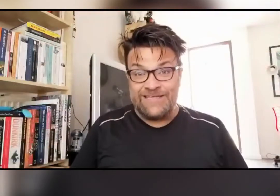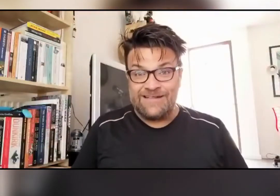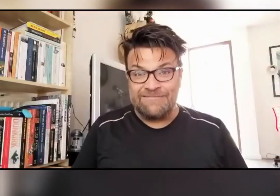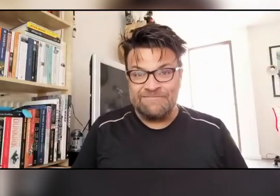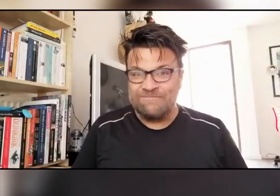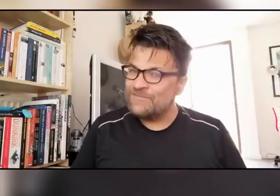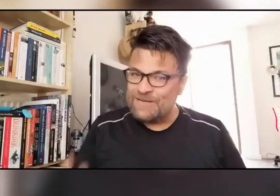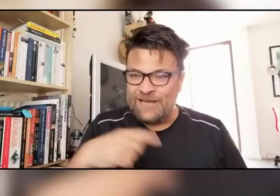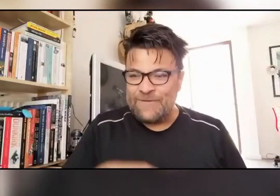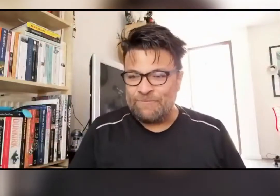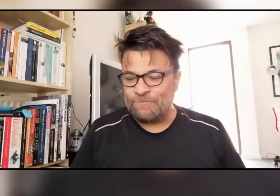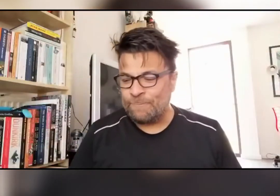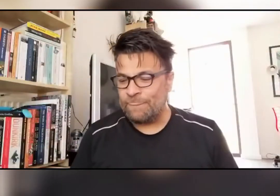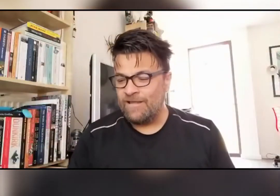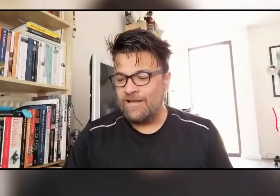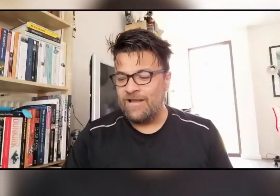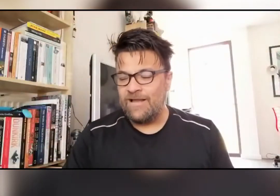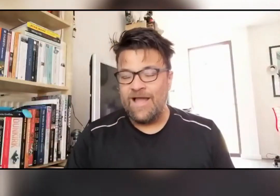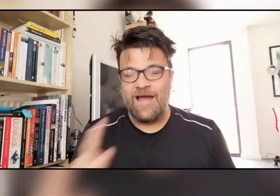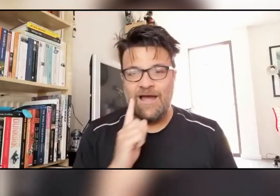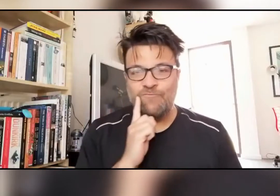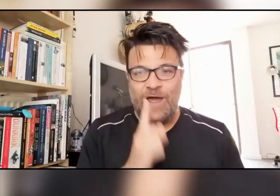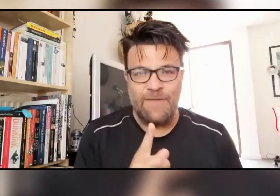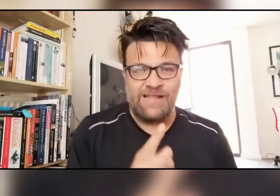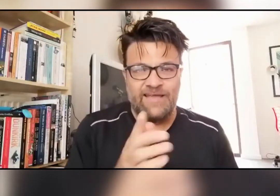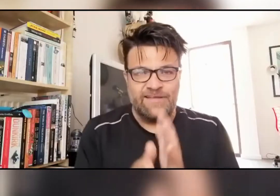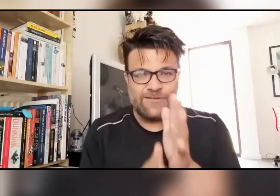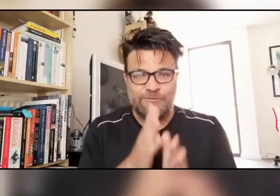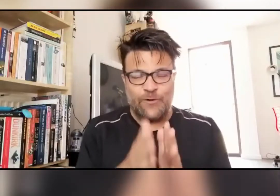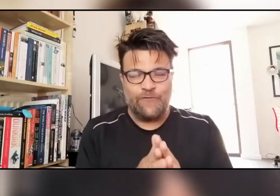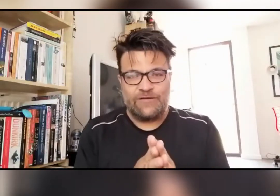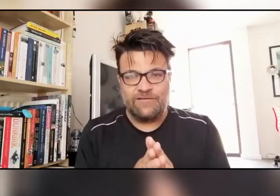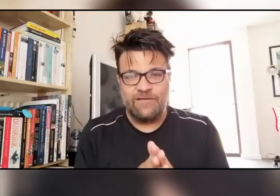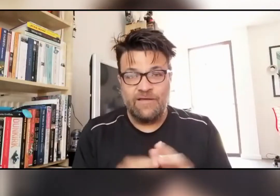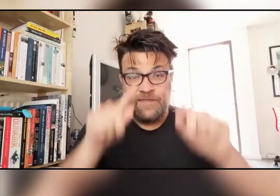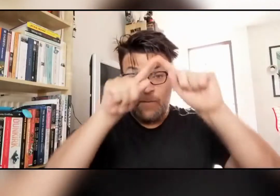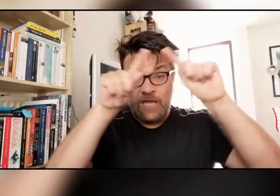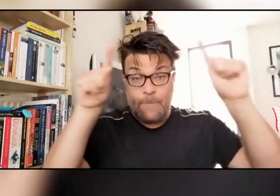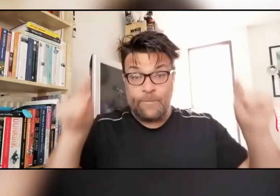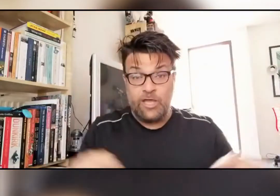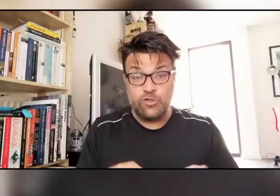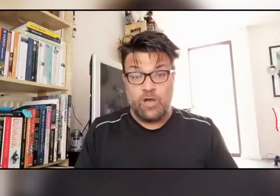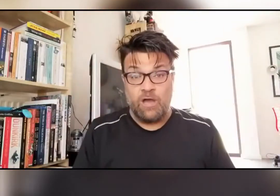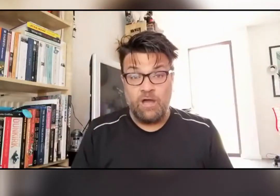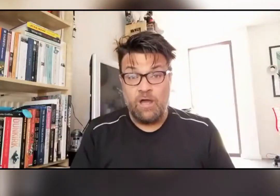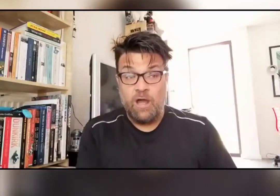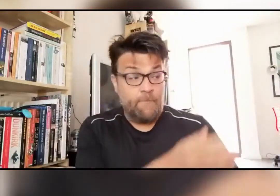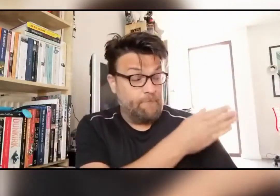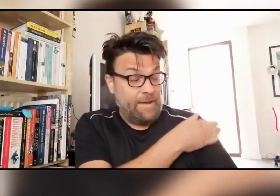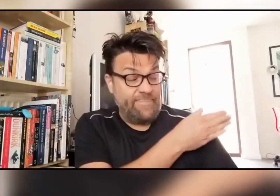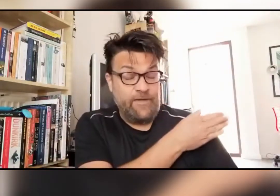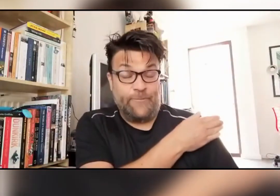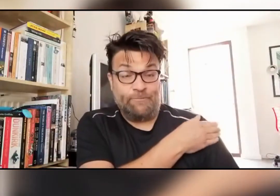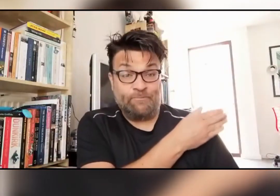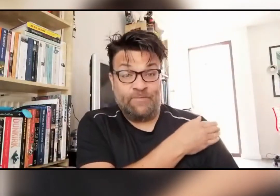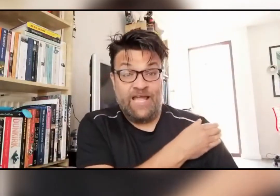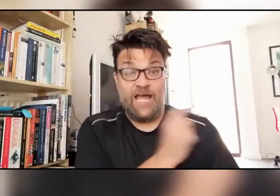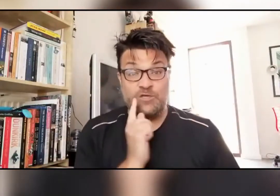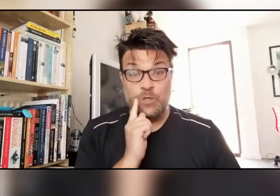Teletubbies. Come on in. And while I'm saying this story, there'll be a picture by there, and you